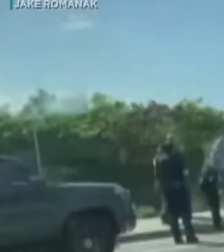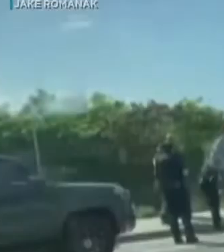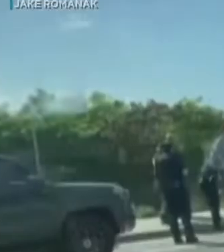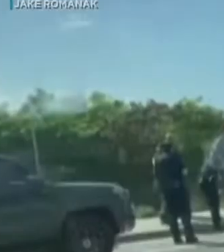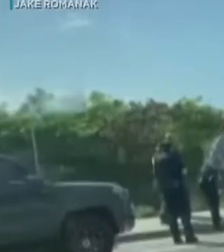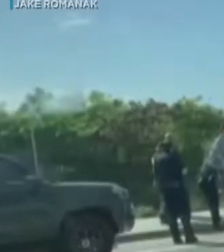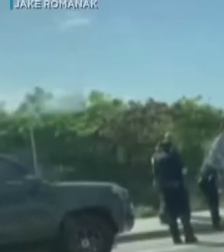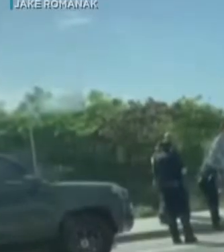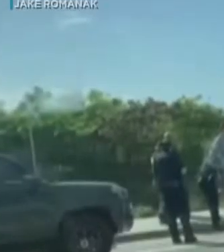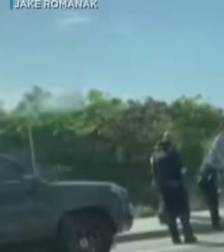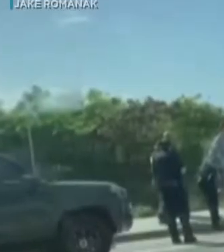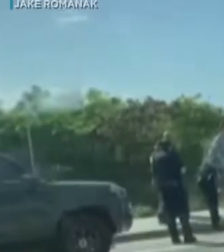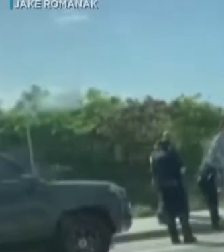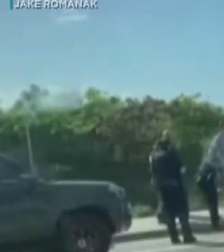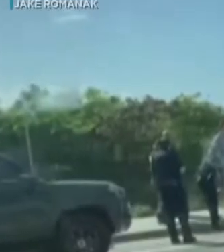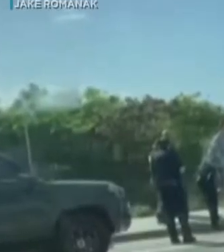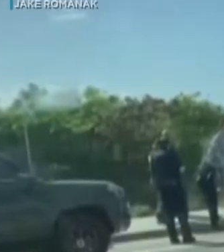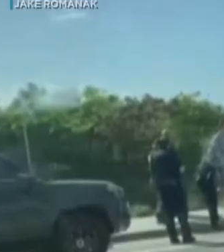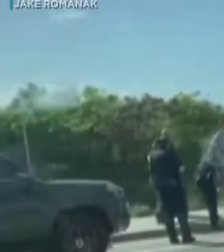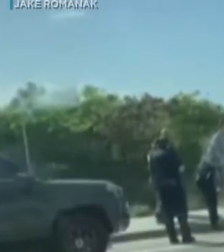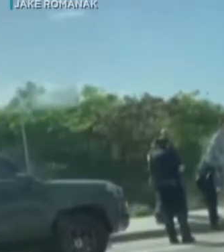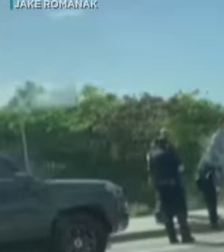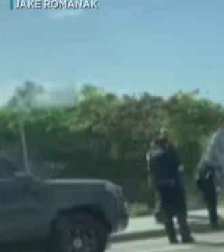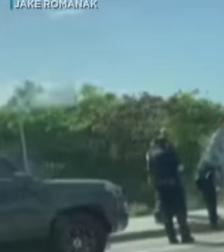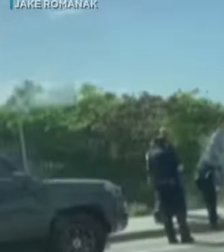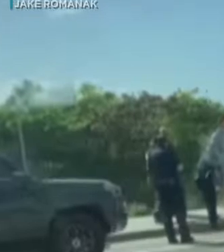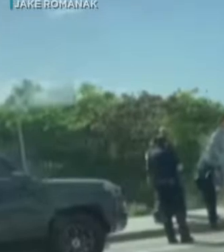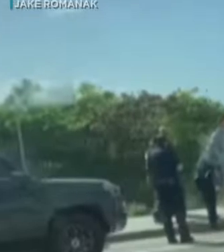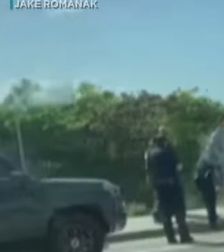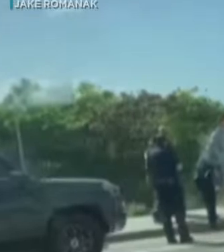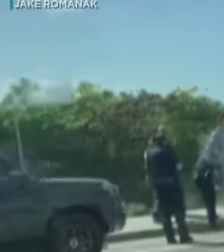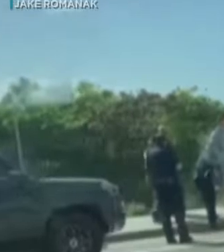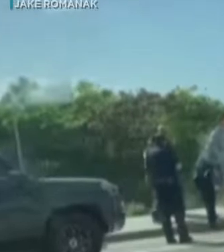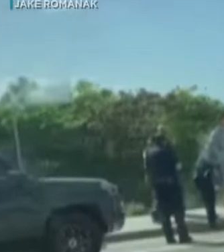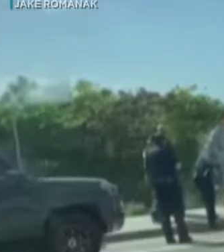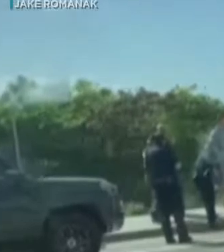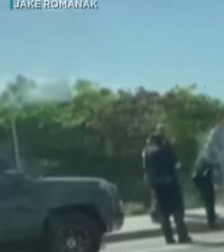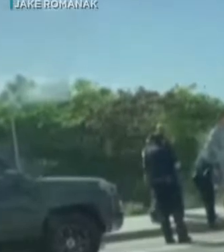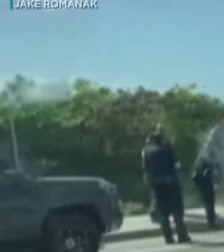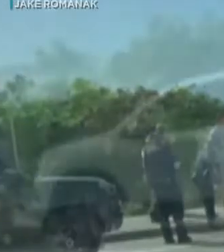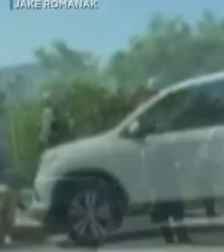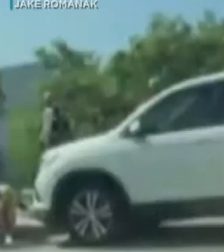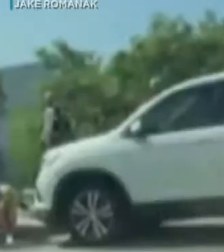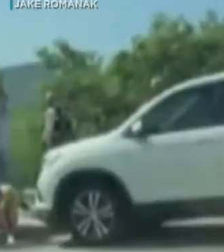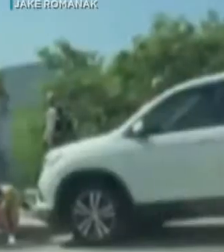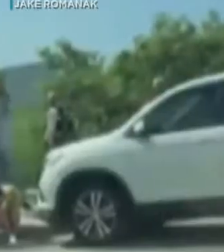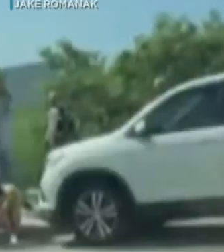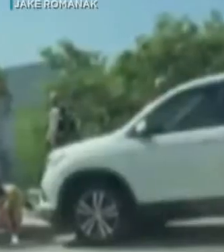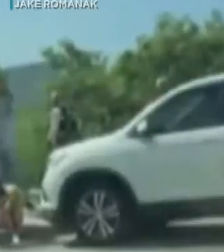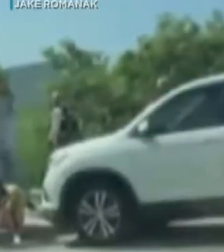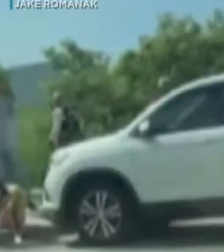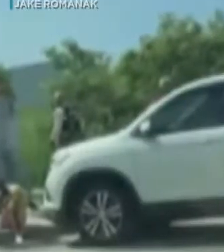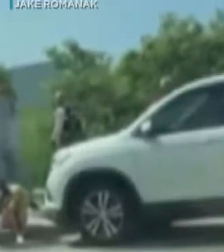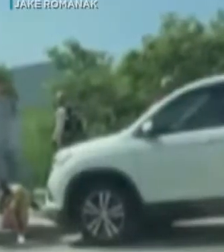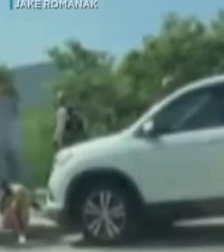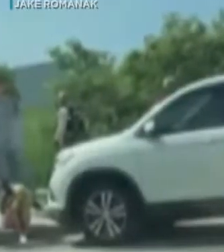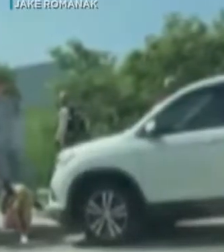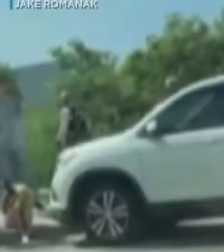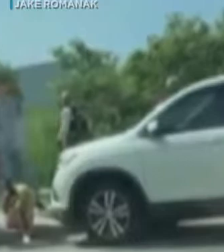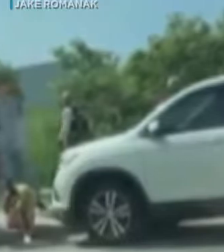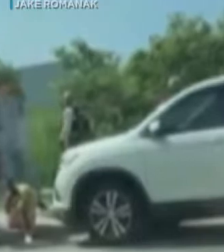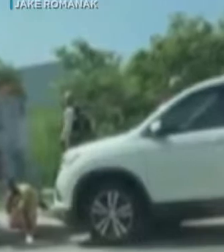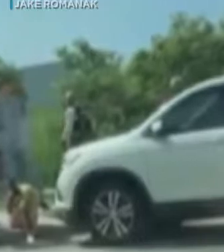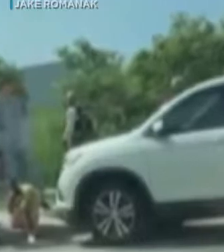commands. We're told 2 officers opened fire on Bishop when they saw him reaching for something, and his connection to Kahihikolo